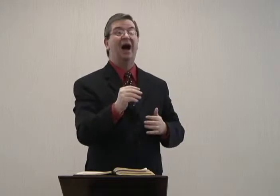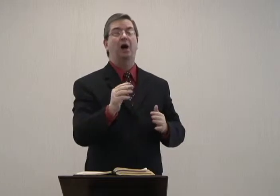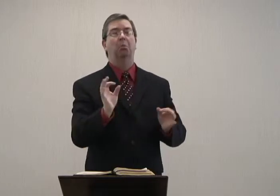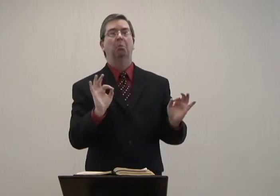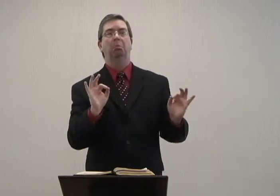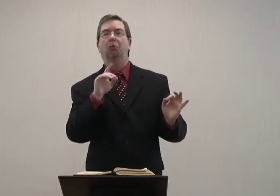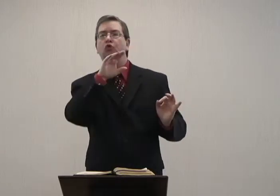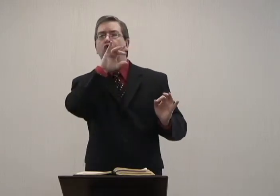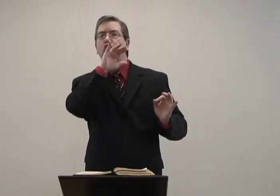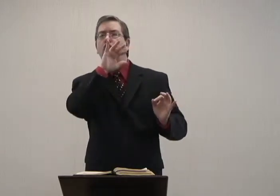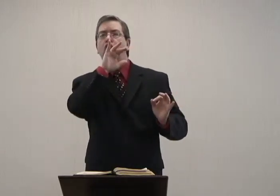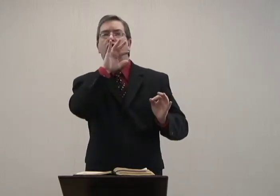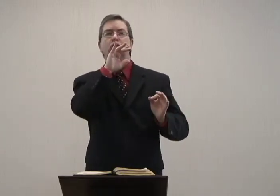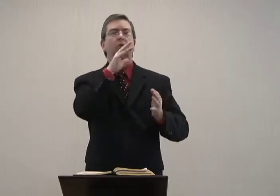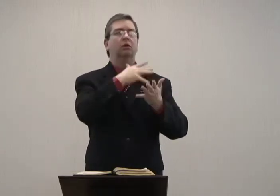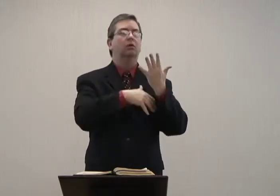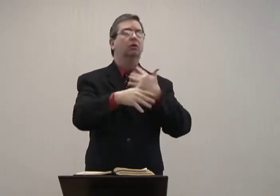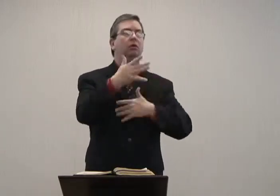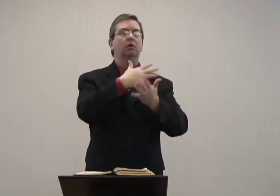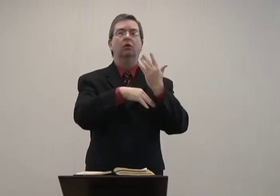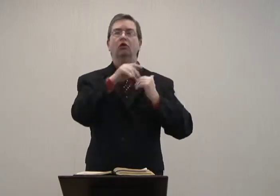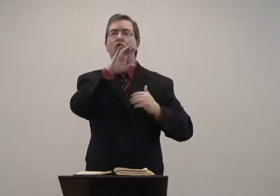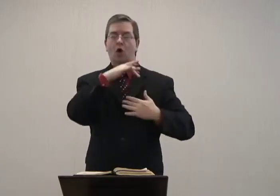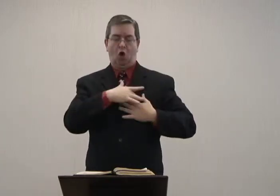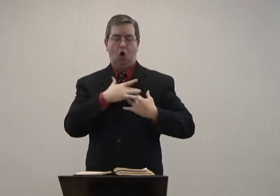Like when you get saved, when you're in church, and then when you get out,